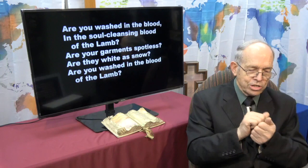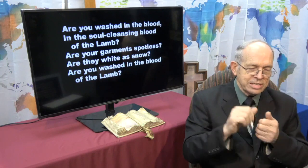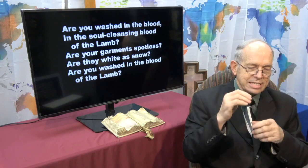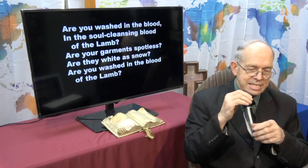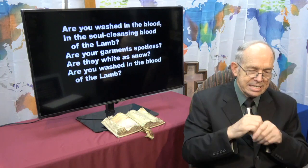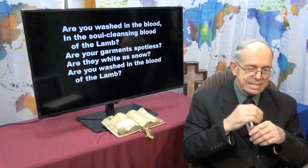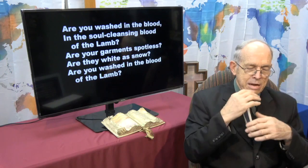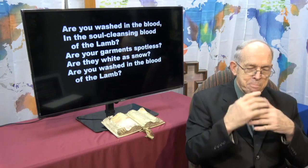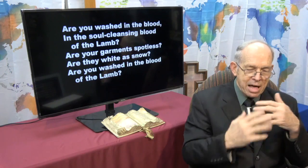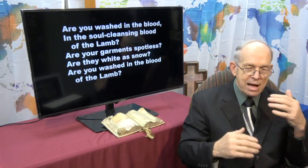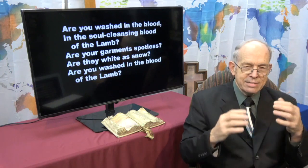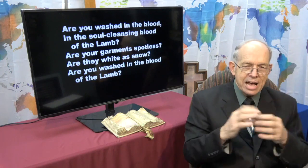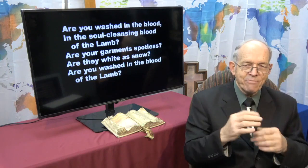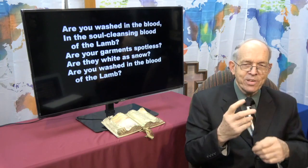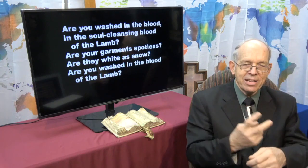watching in the plan at the